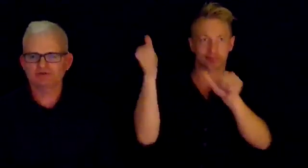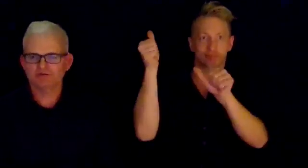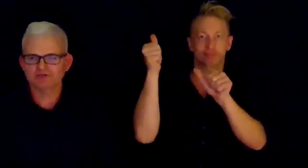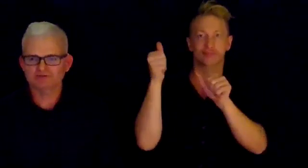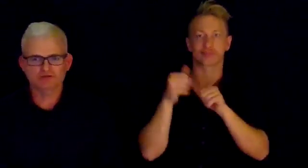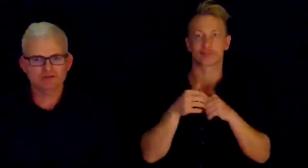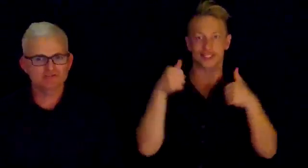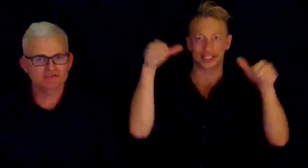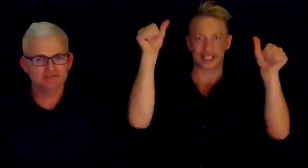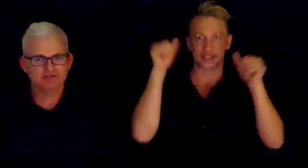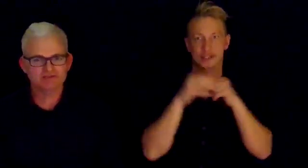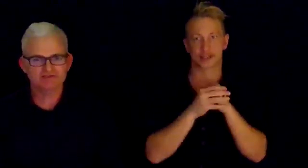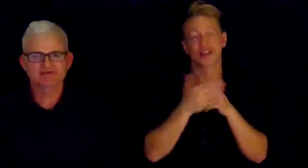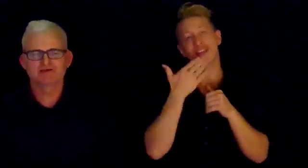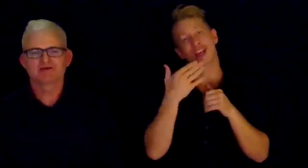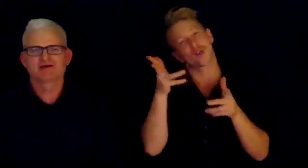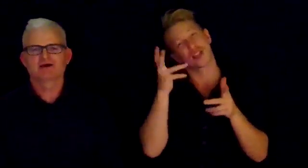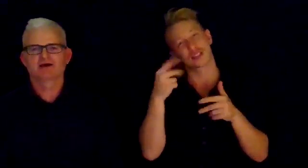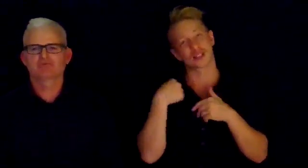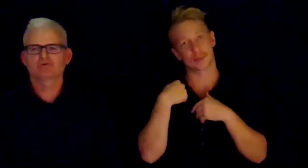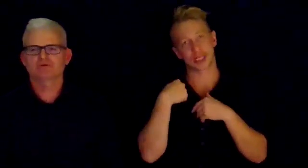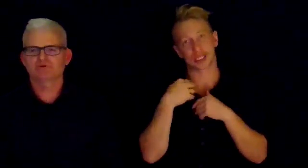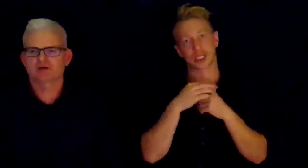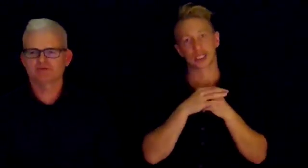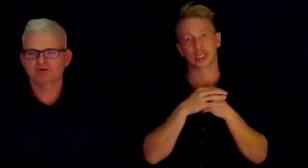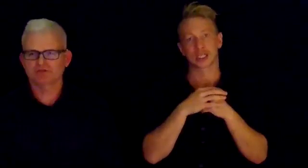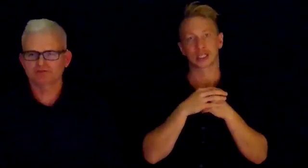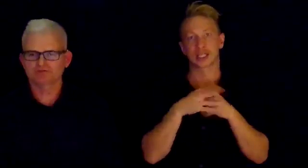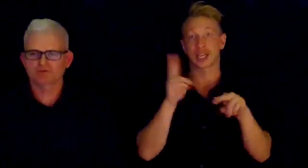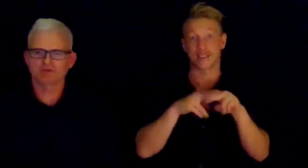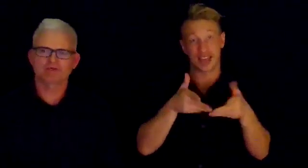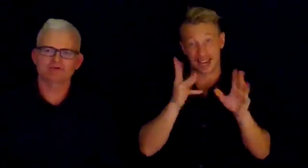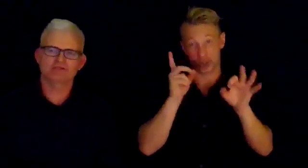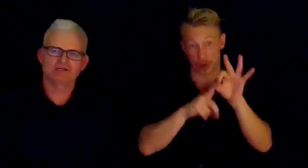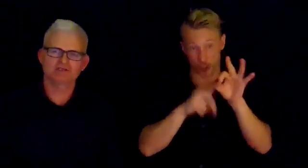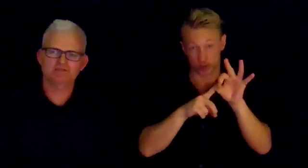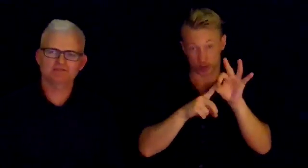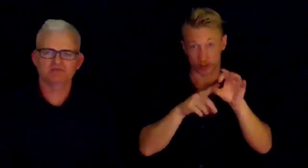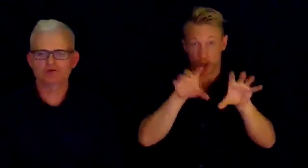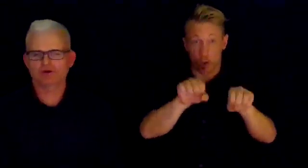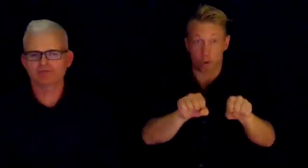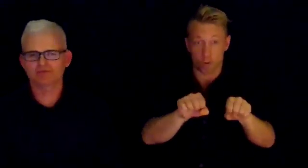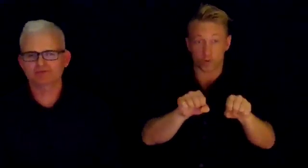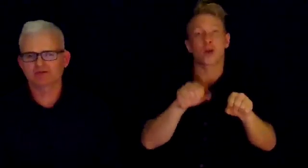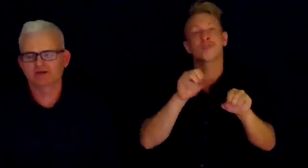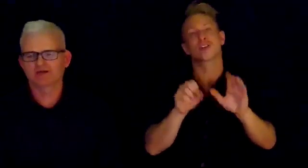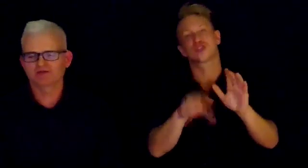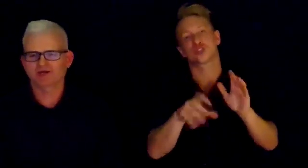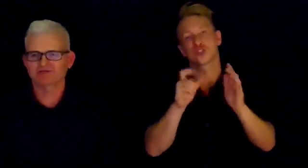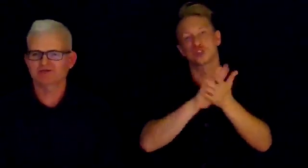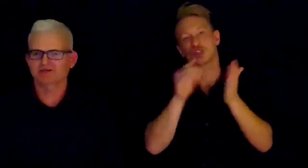So thank you very much for listening to me. And if you have any questions, we'll keep it up to the end. I'm quite happy